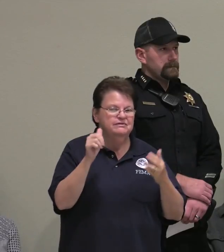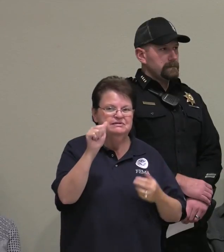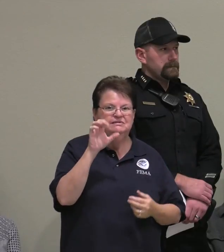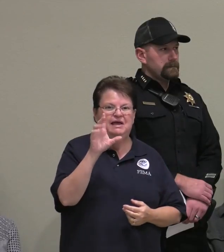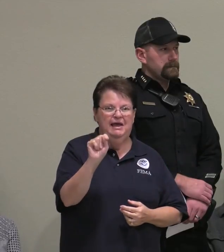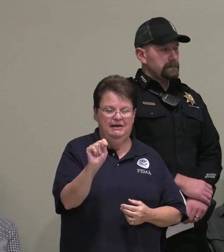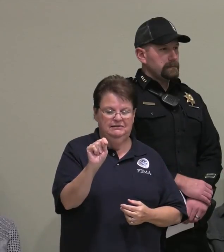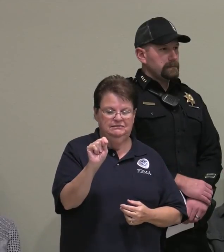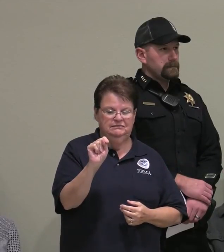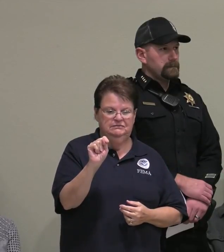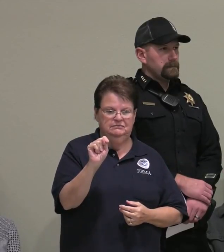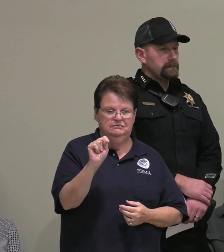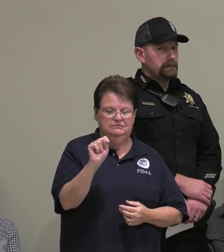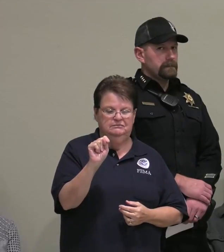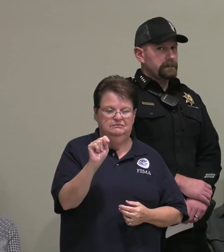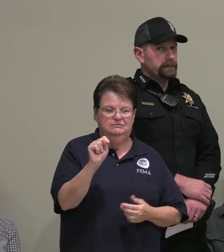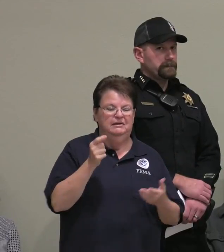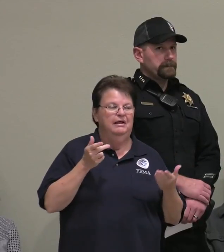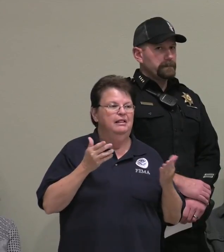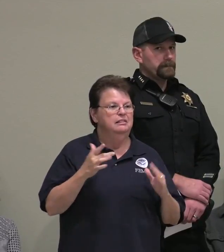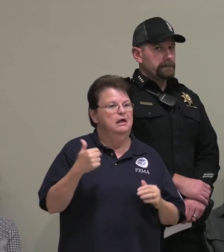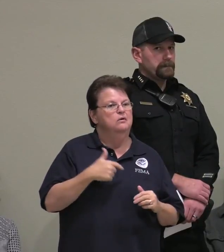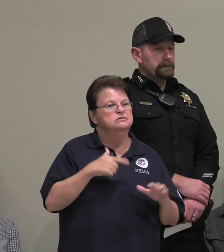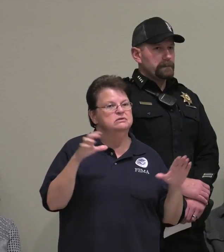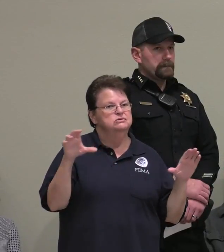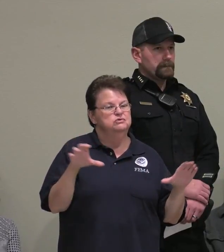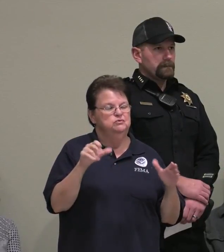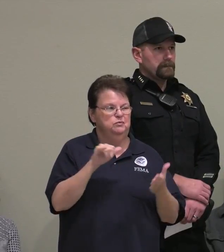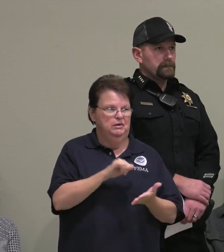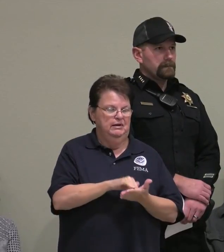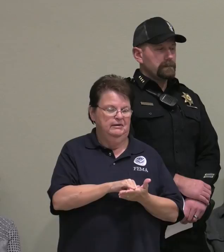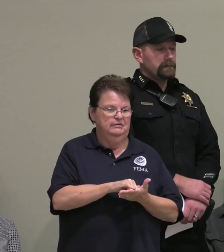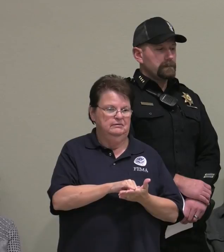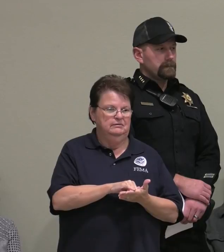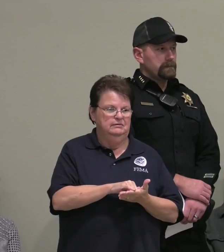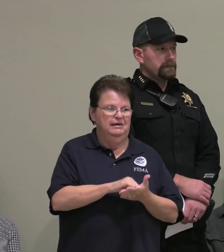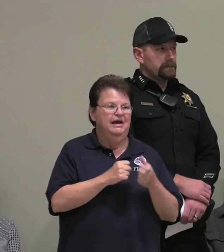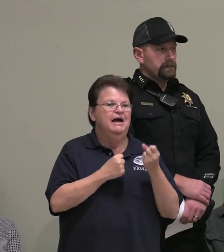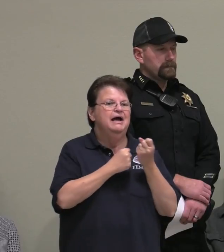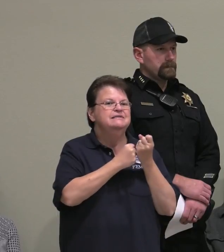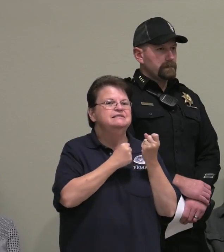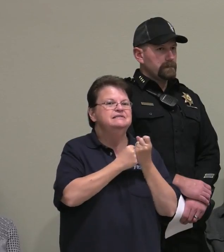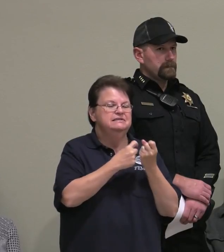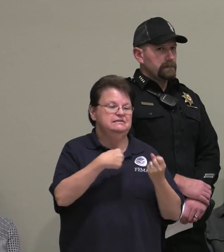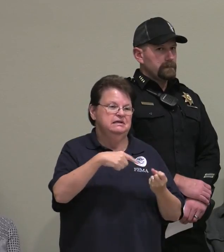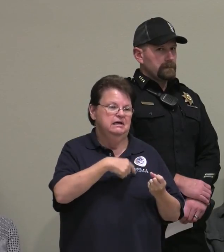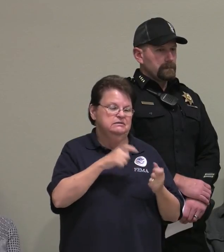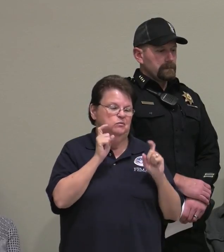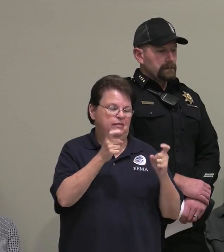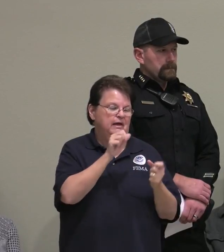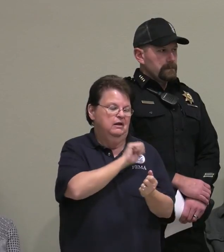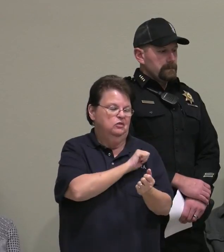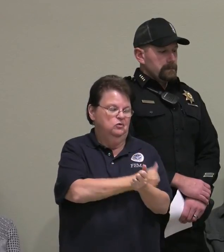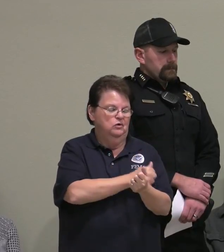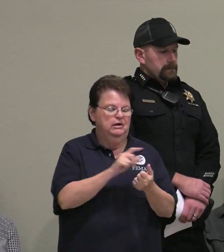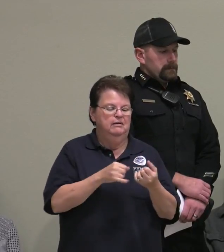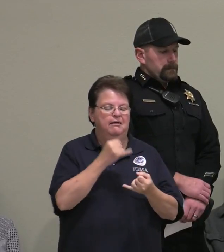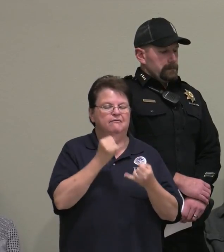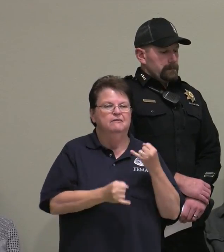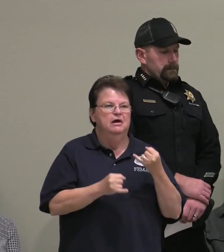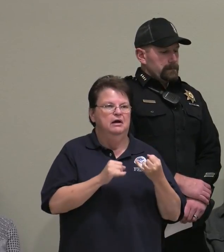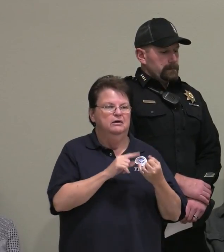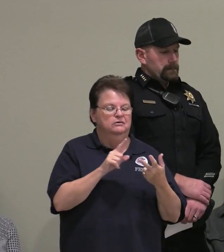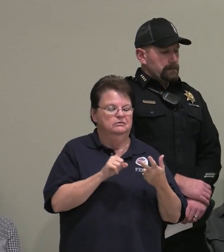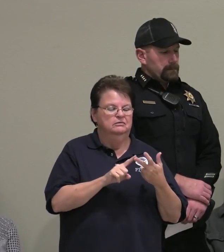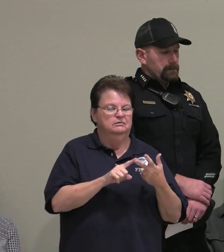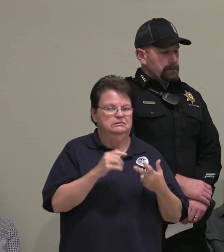which allows us to do that or aids us in that authority. And finally, there